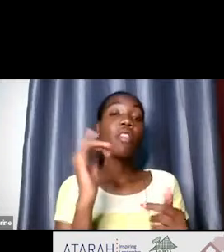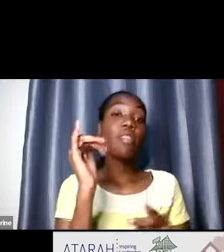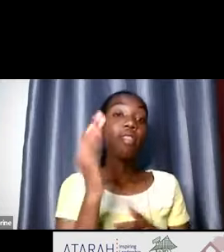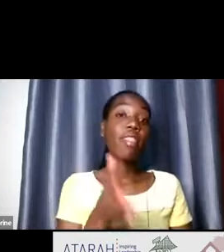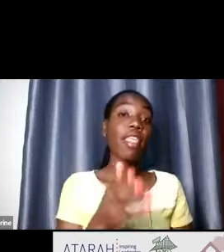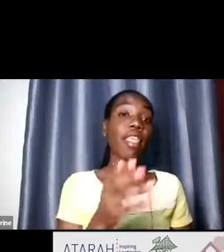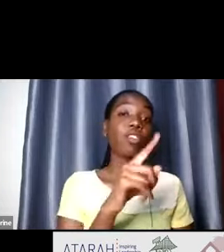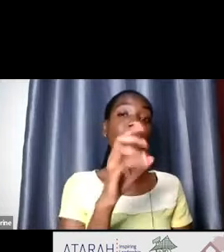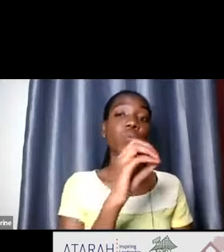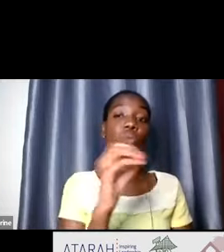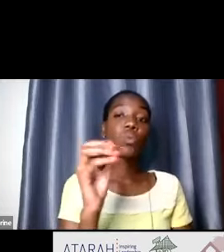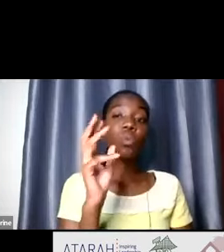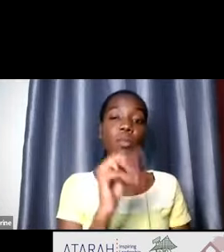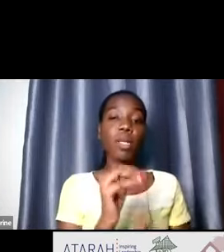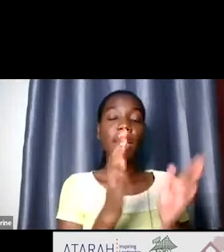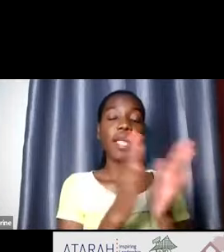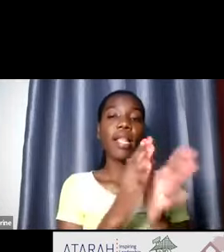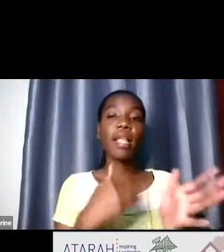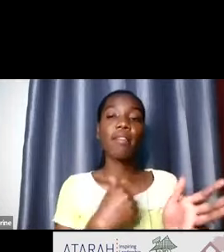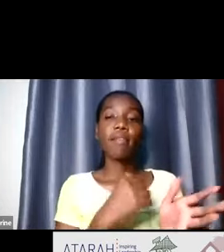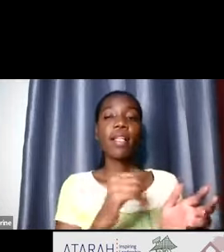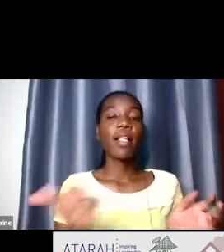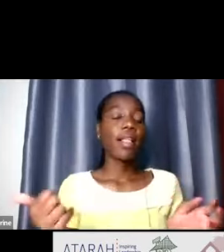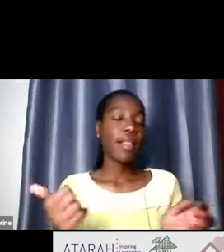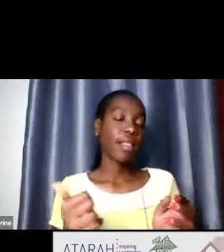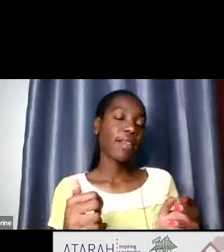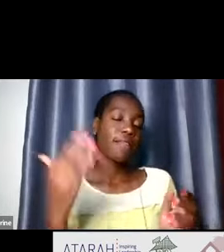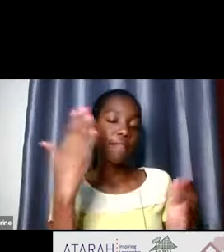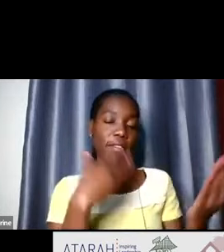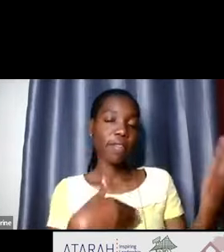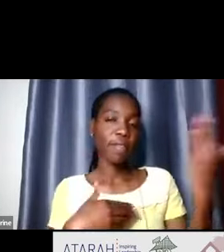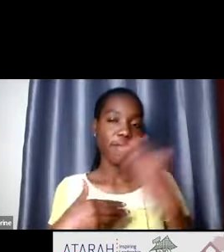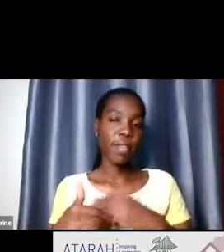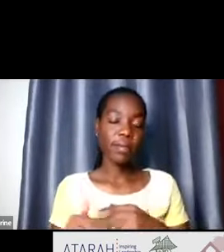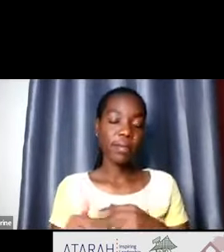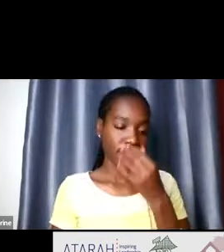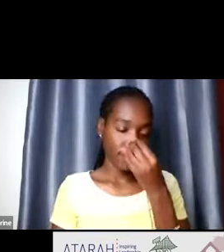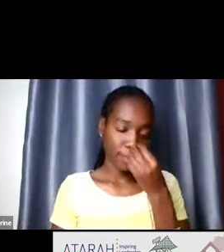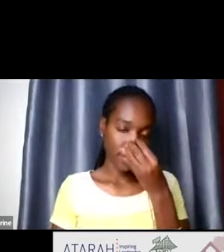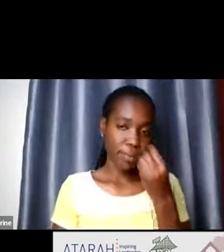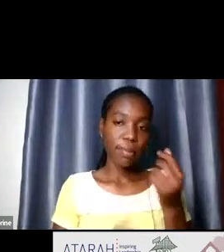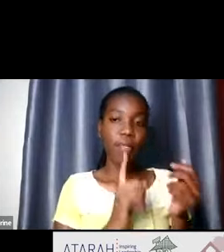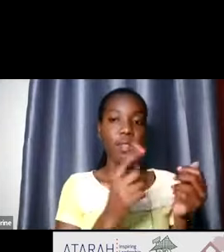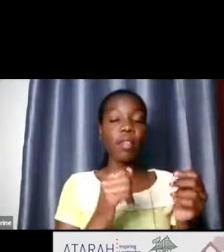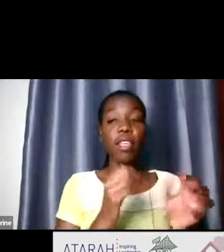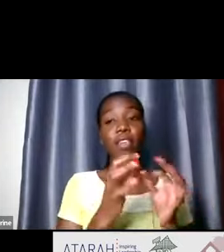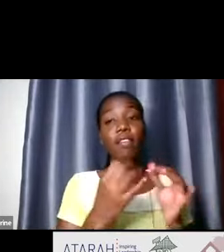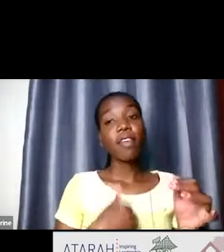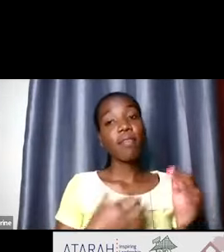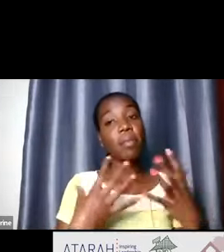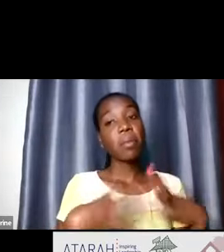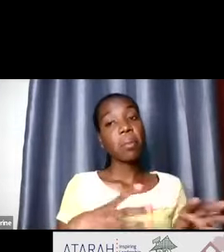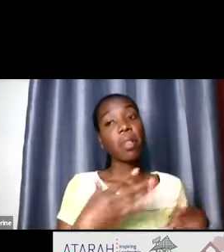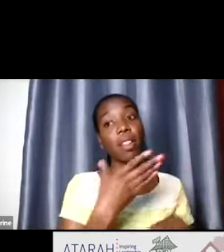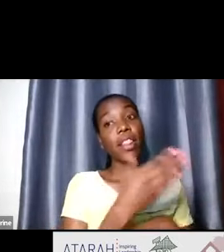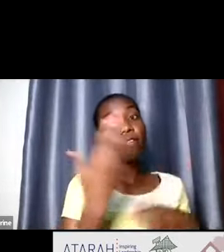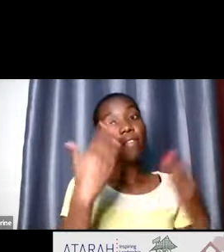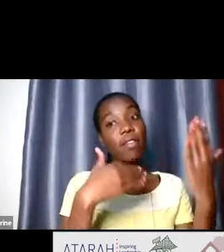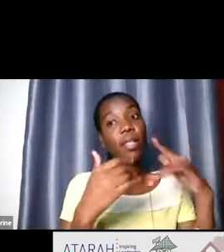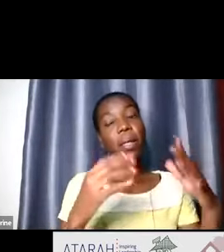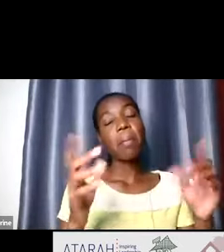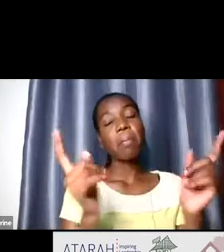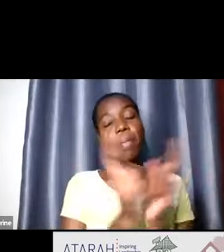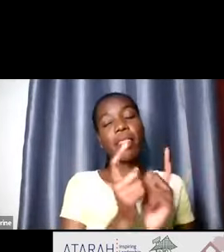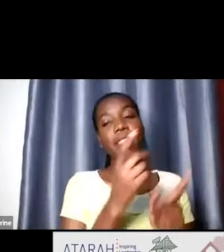using one link, and then the Zoom link will be shared with the individuals who register for Zoom. Other than that, the people who are coming physically, please, let's meet at Capital